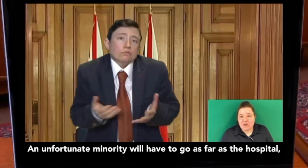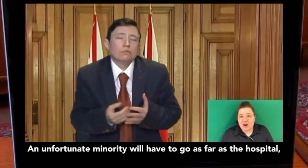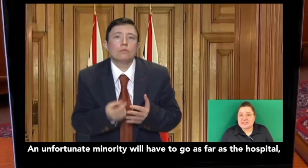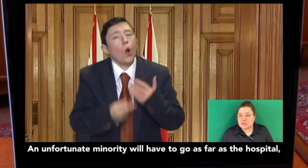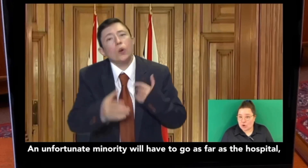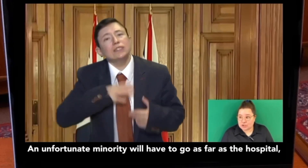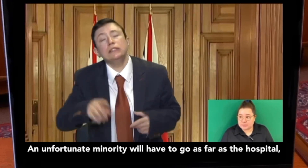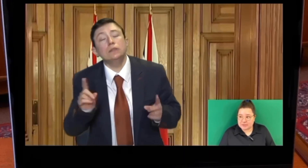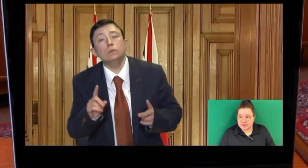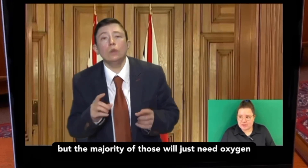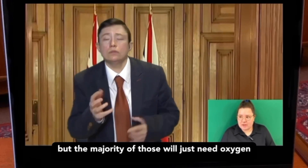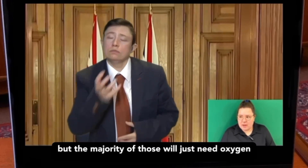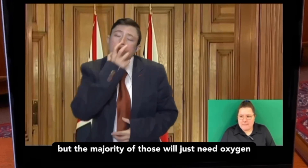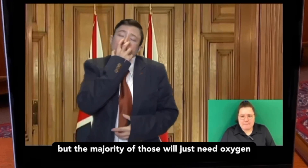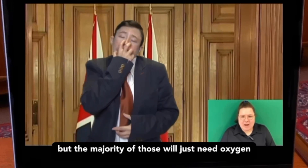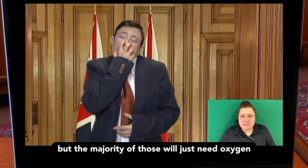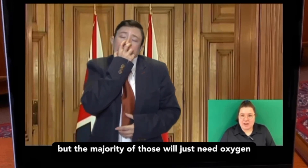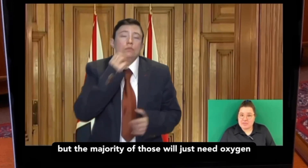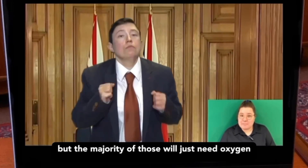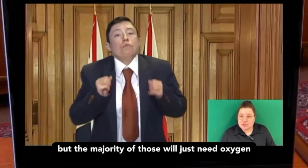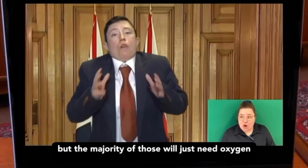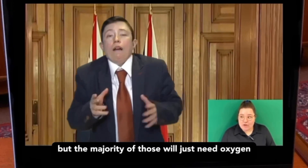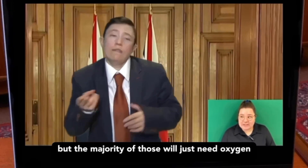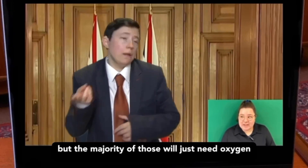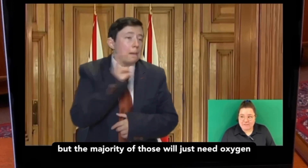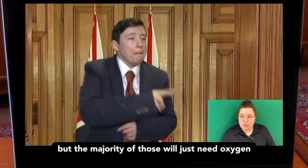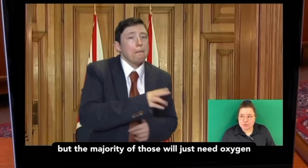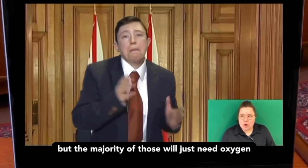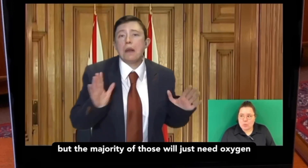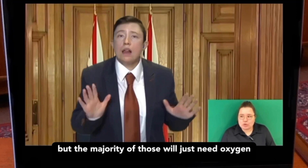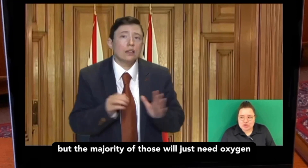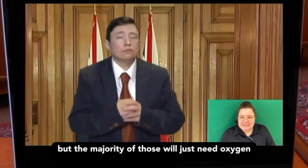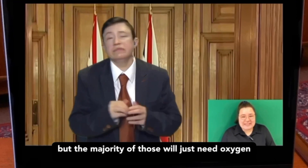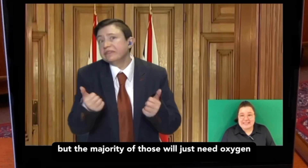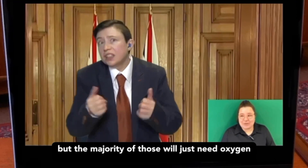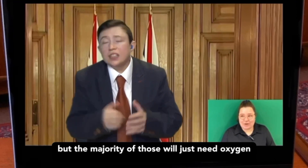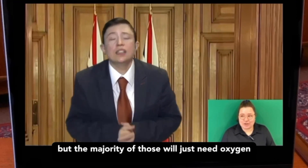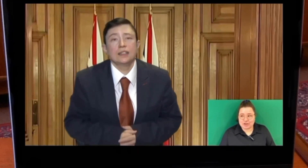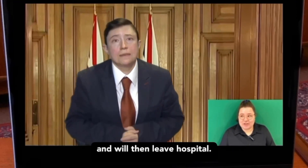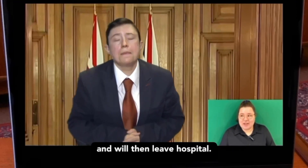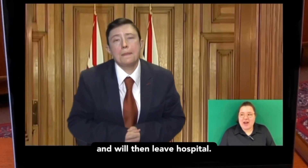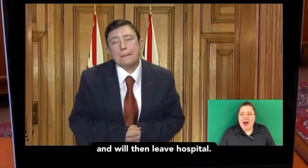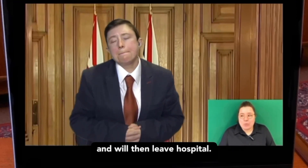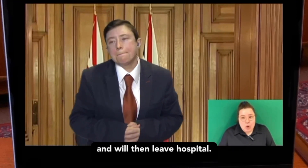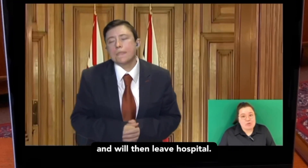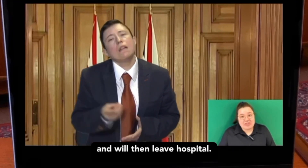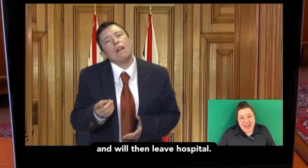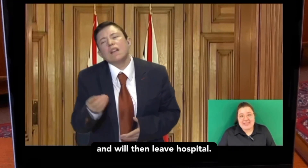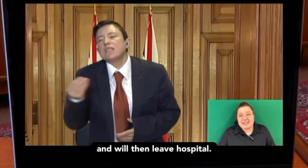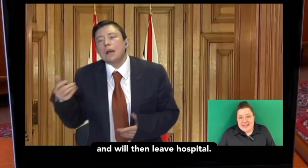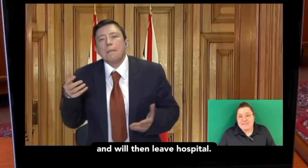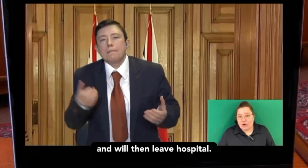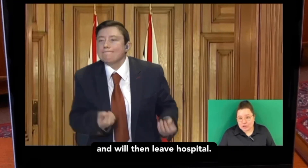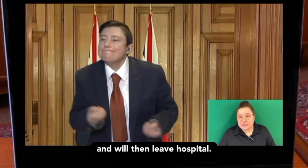the hospital, but the majority of those will just need oxygen and won't then leave hospital.